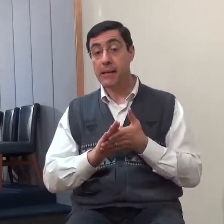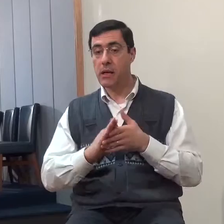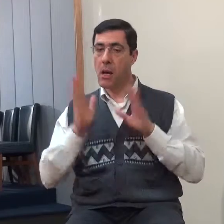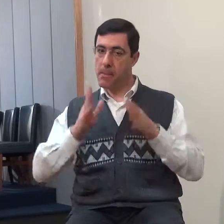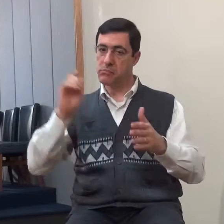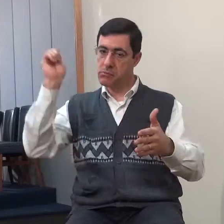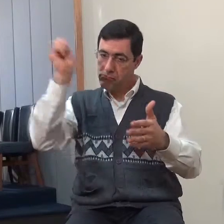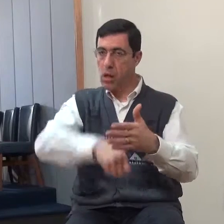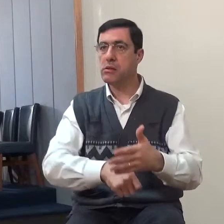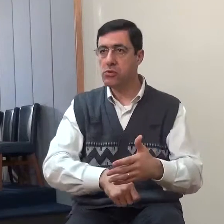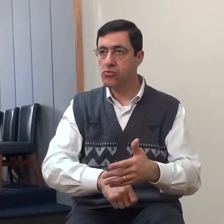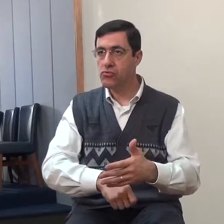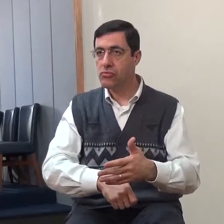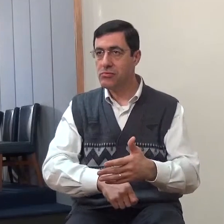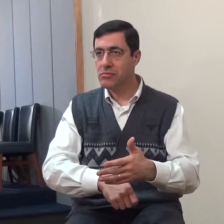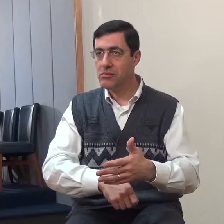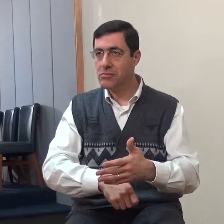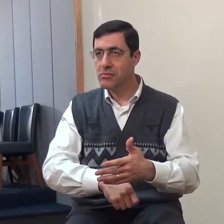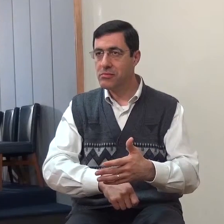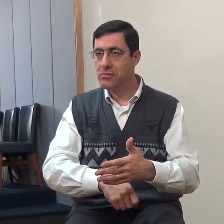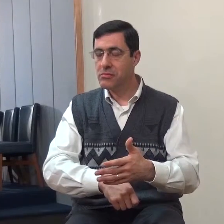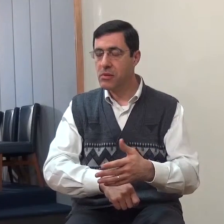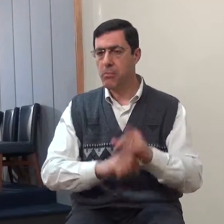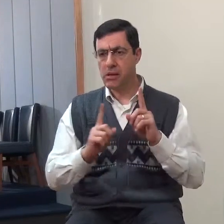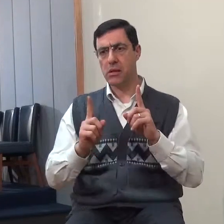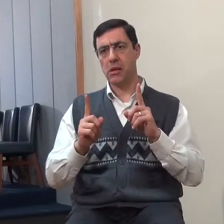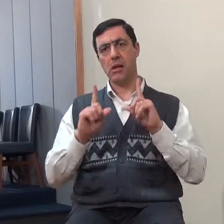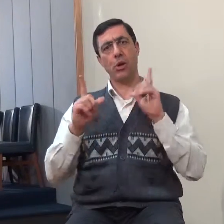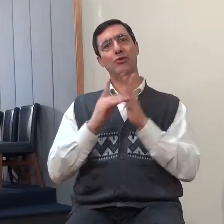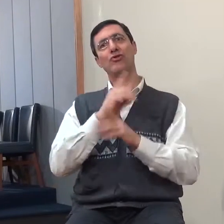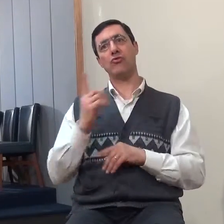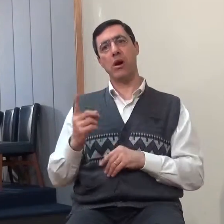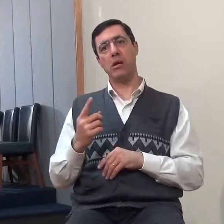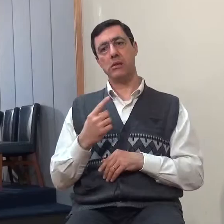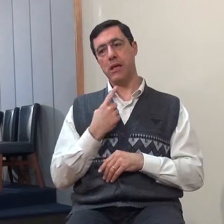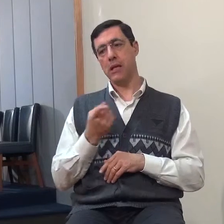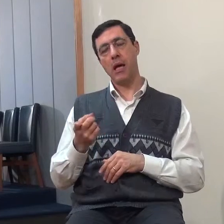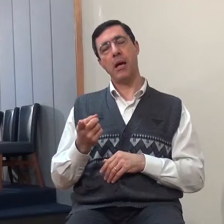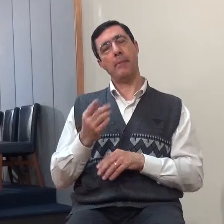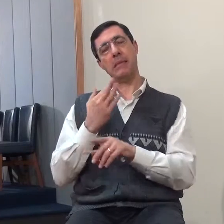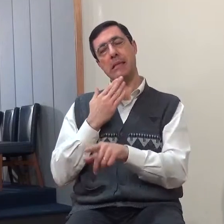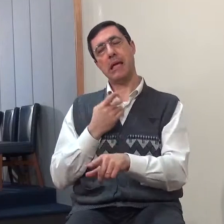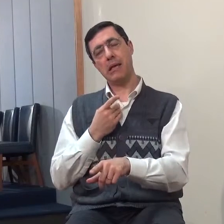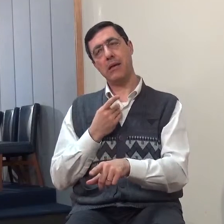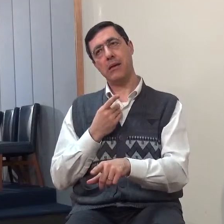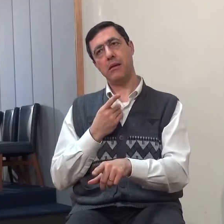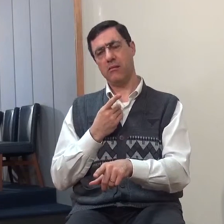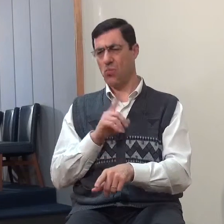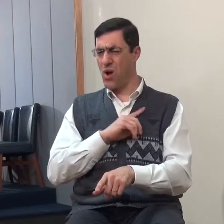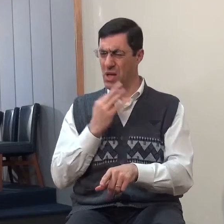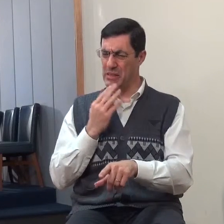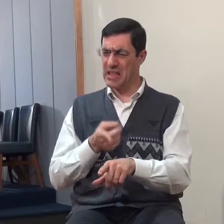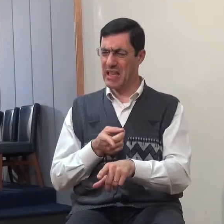follow? Why does the Lord appear to be faulting this? Well,